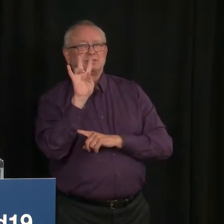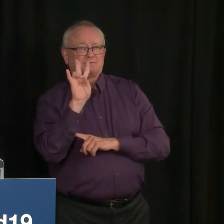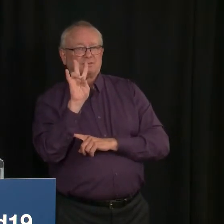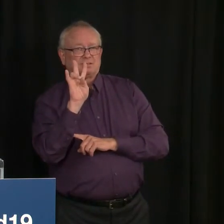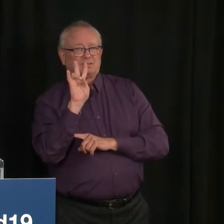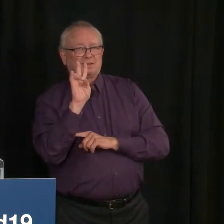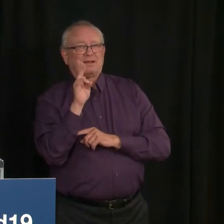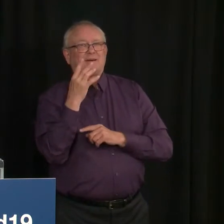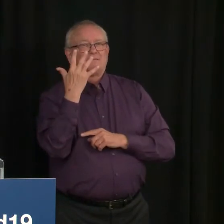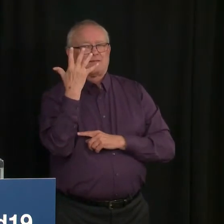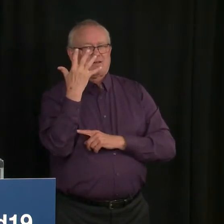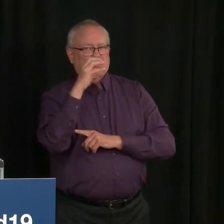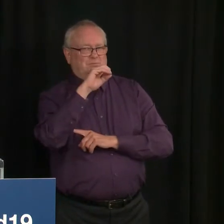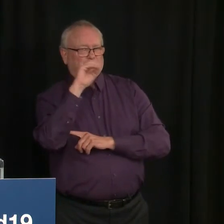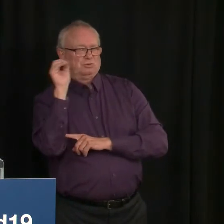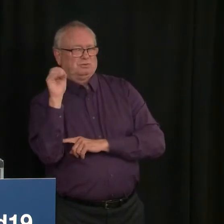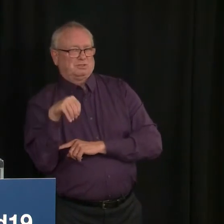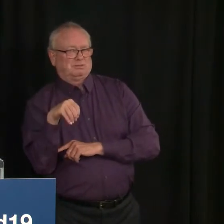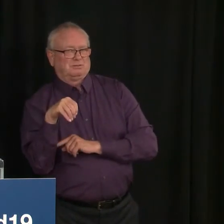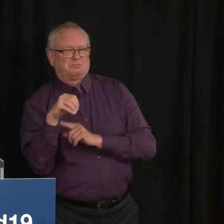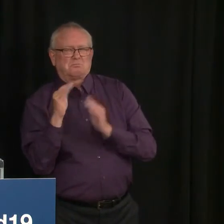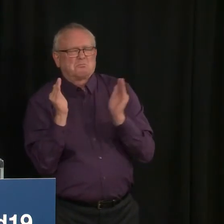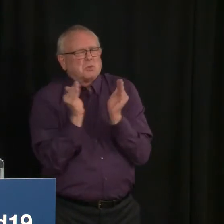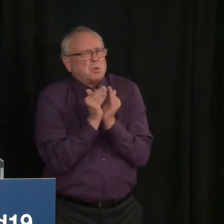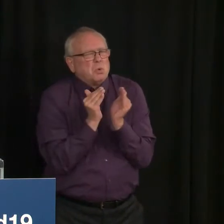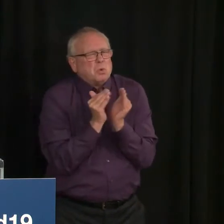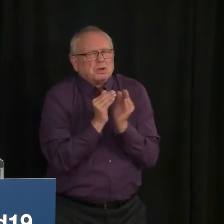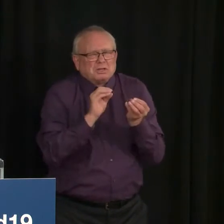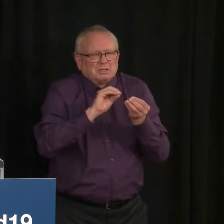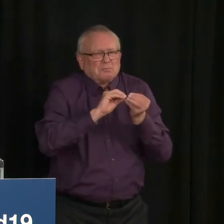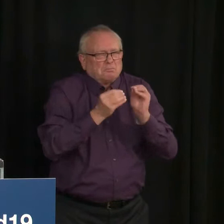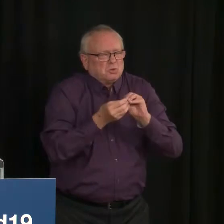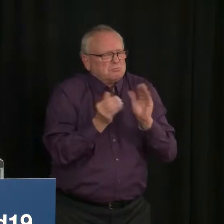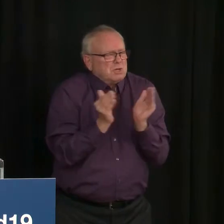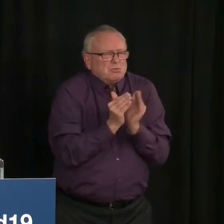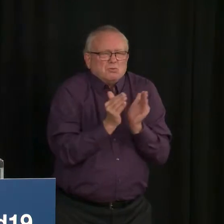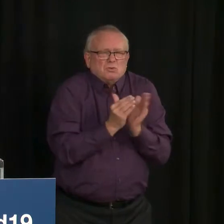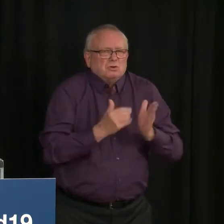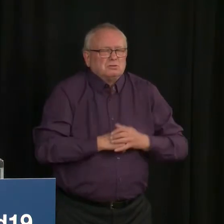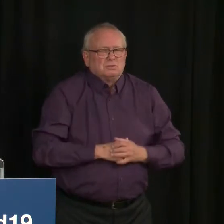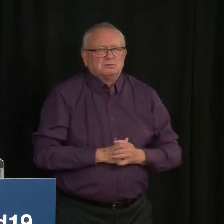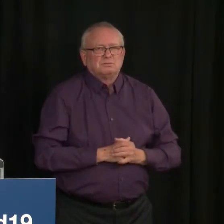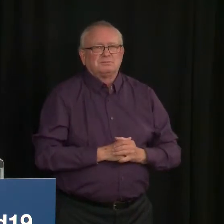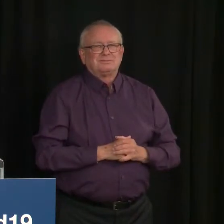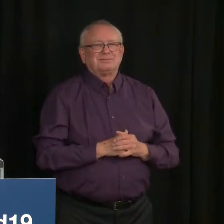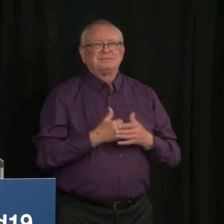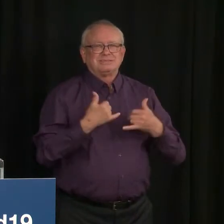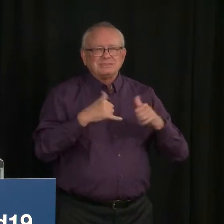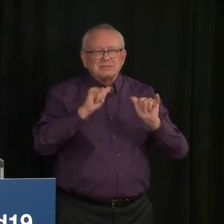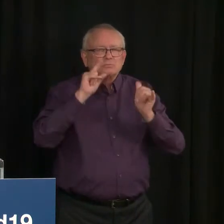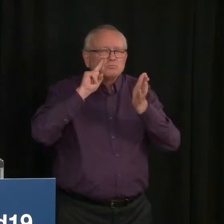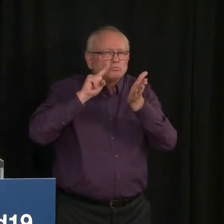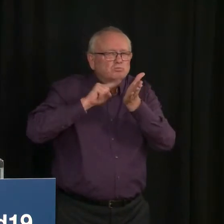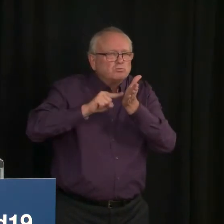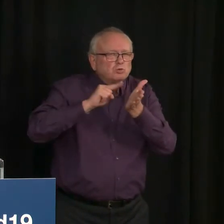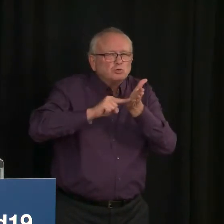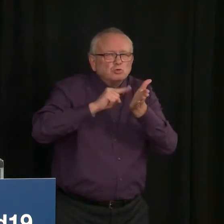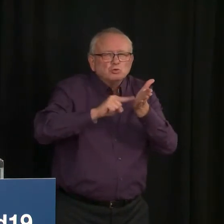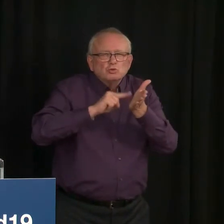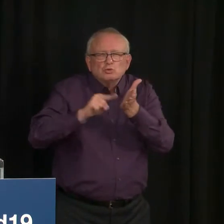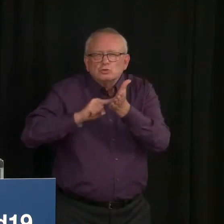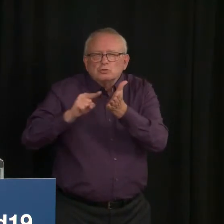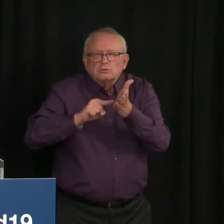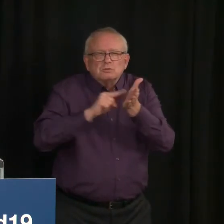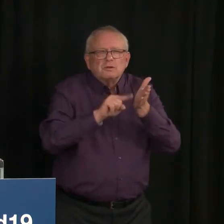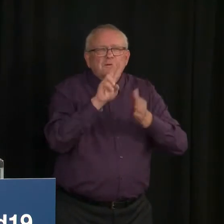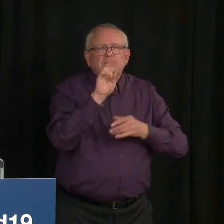cases. Research is still emerging for this variant with respect to vaccine effectiveness. Current evidence seems to show